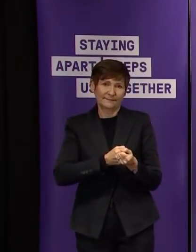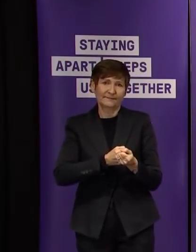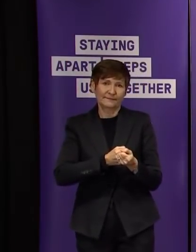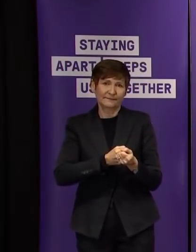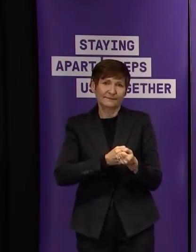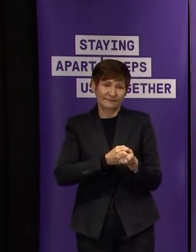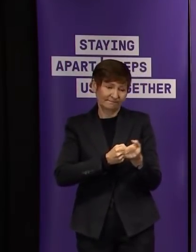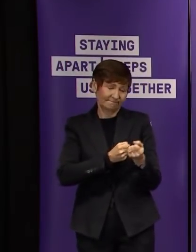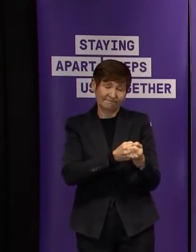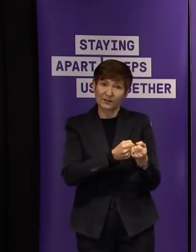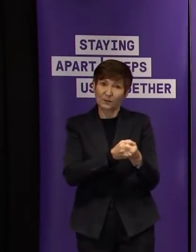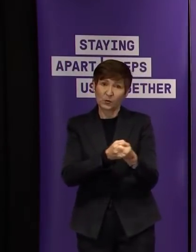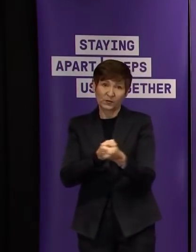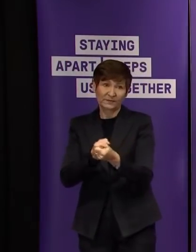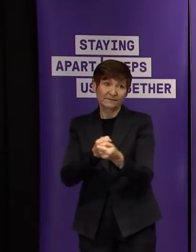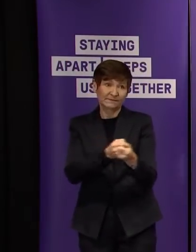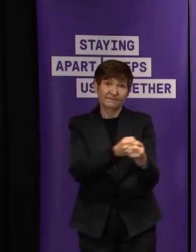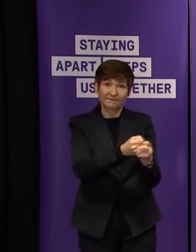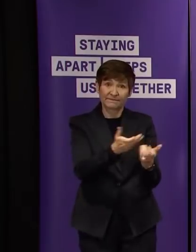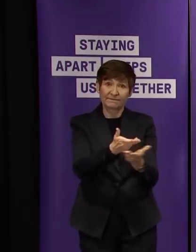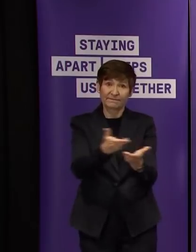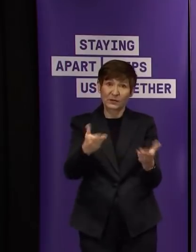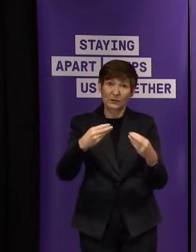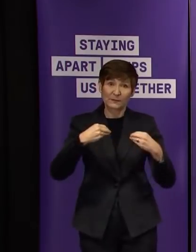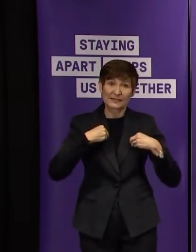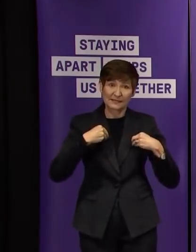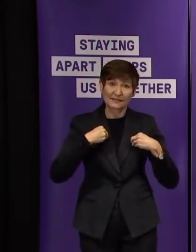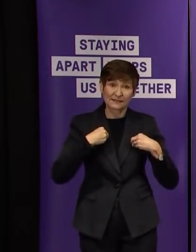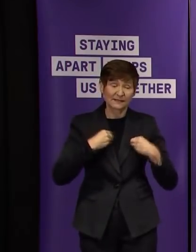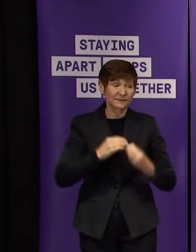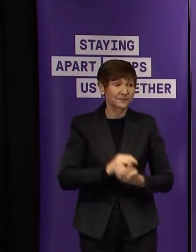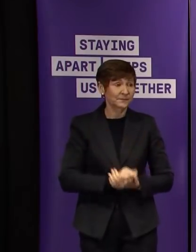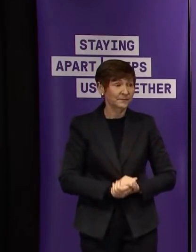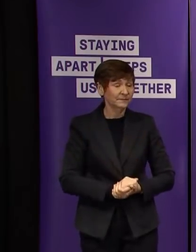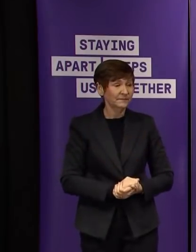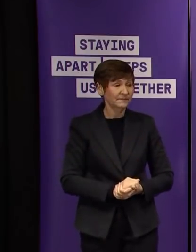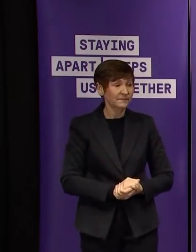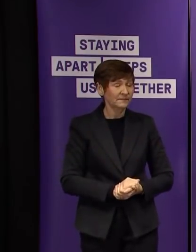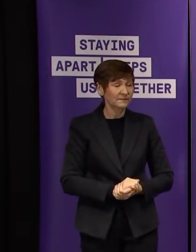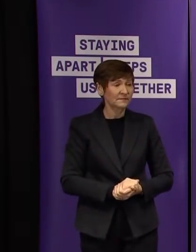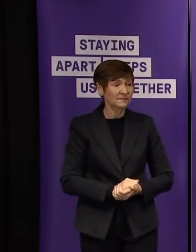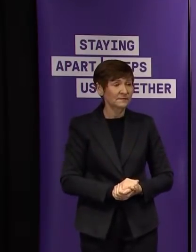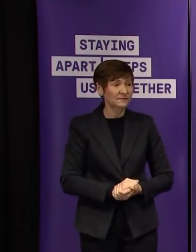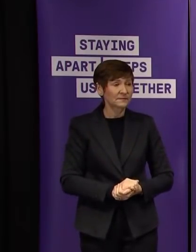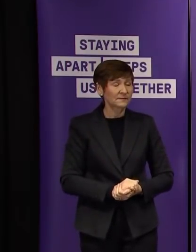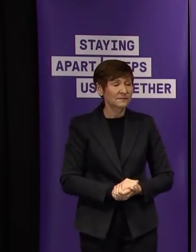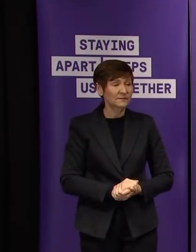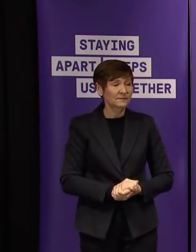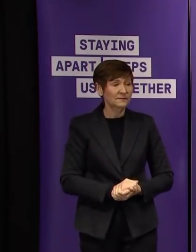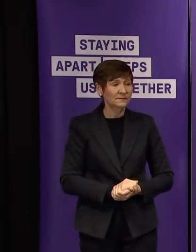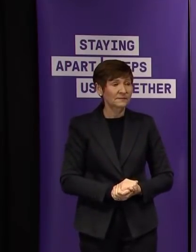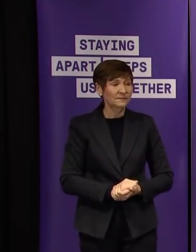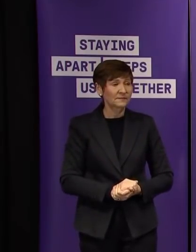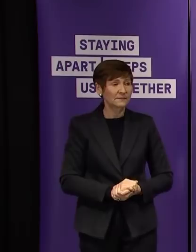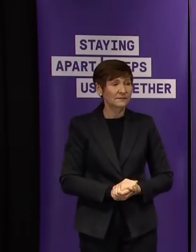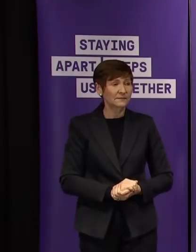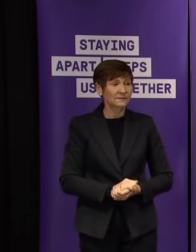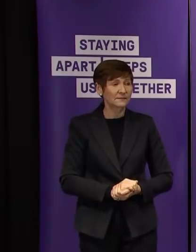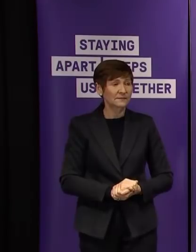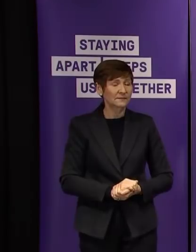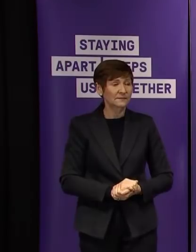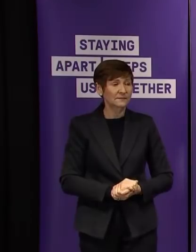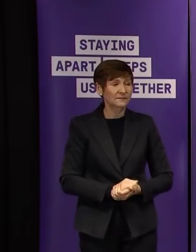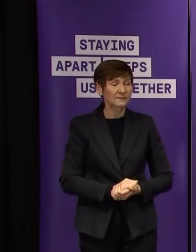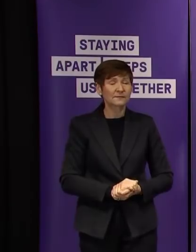groups that we have provided throughout this. Obviously, Victoria is in a second wave, predominantly caused by a lot of different